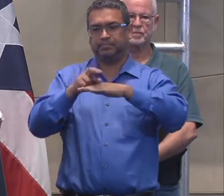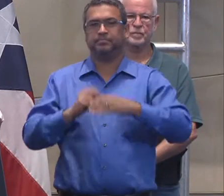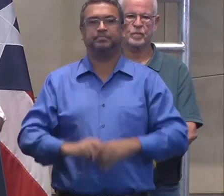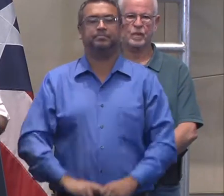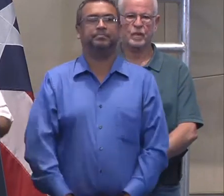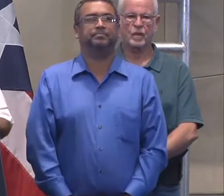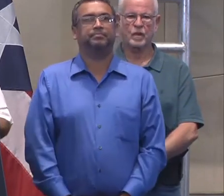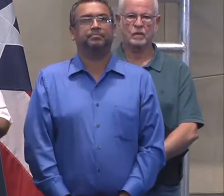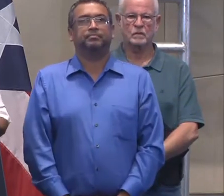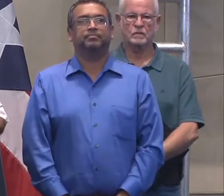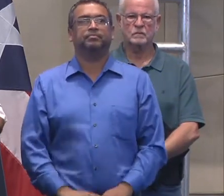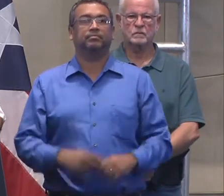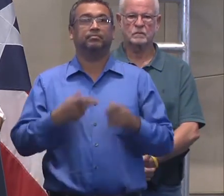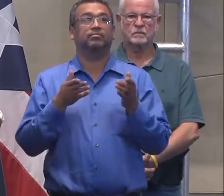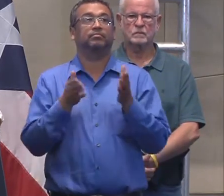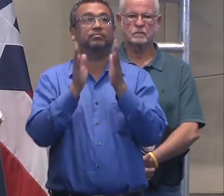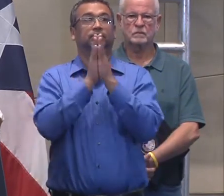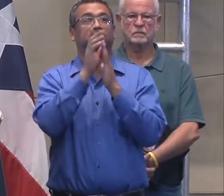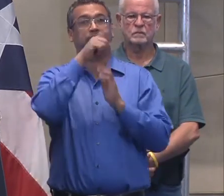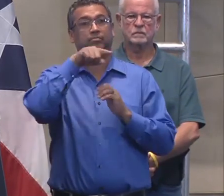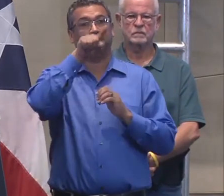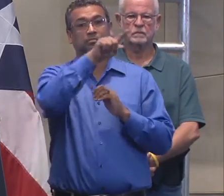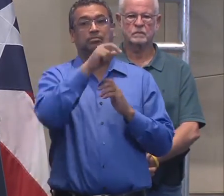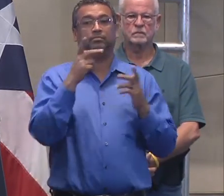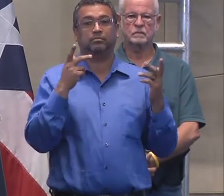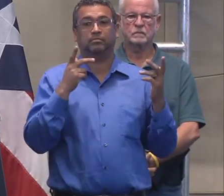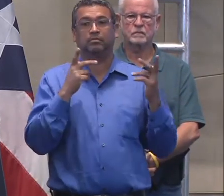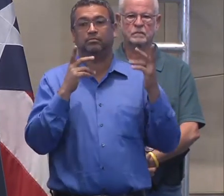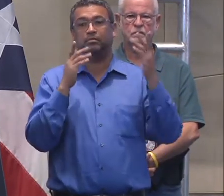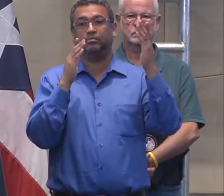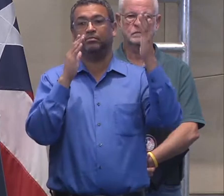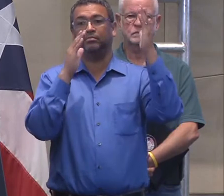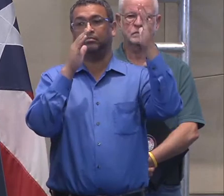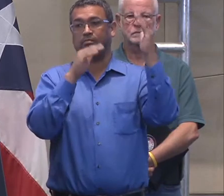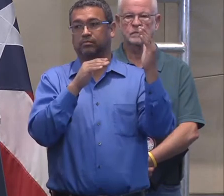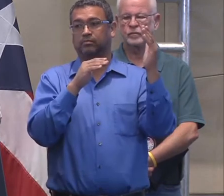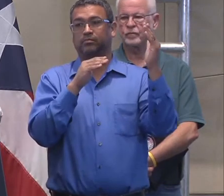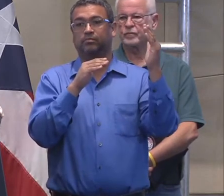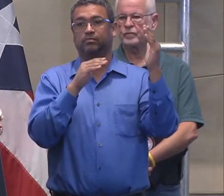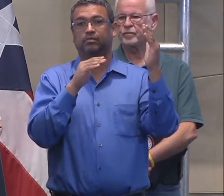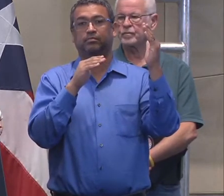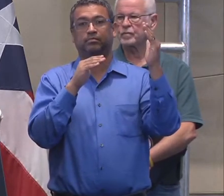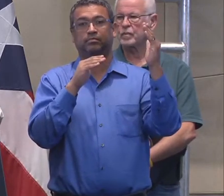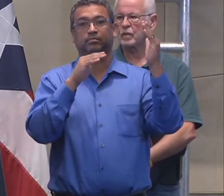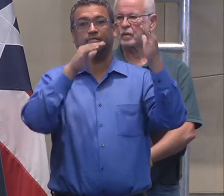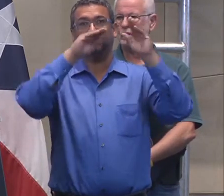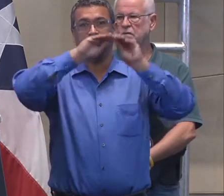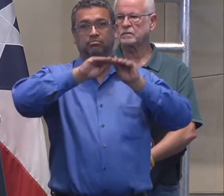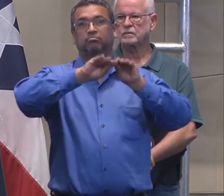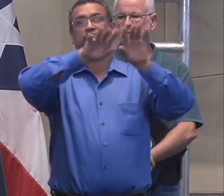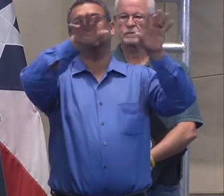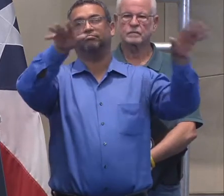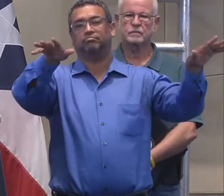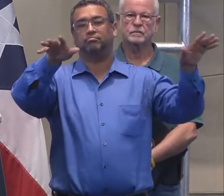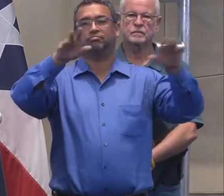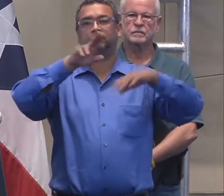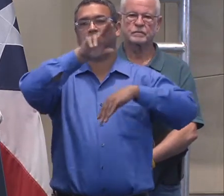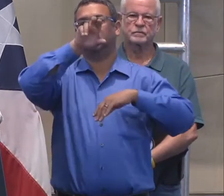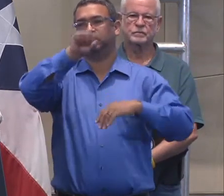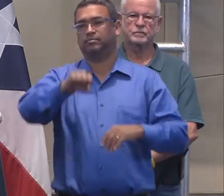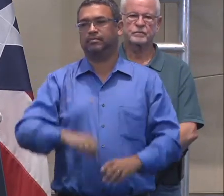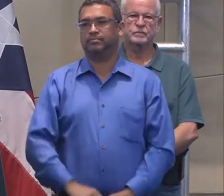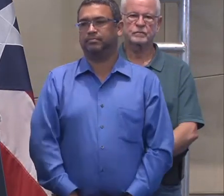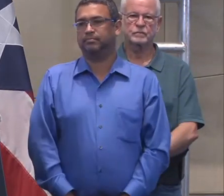petition, and hopefully that translates into the general stream of conscience in the United States.